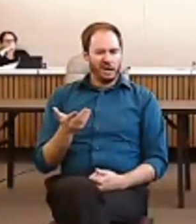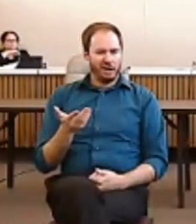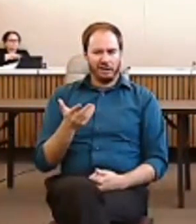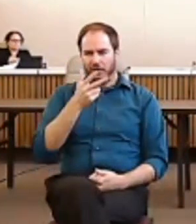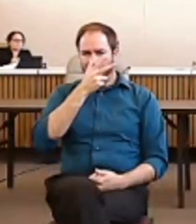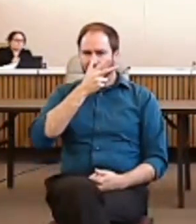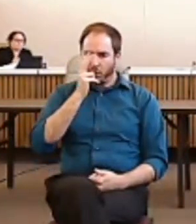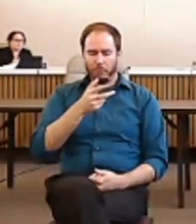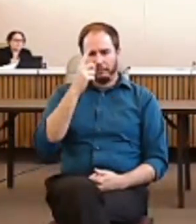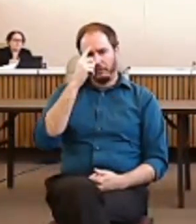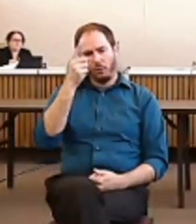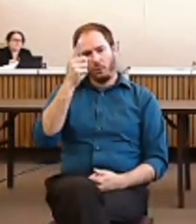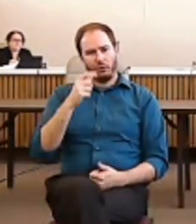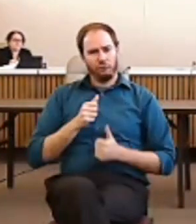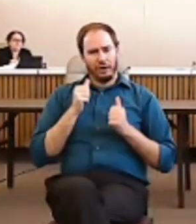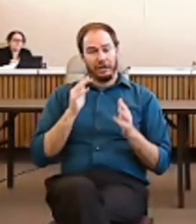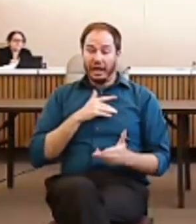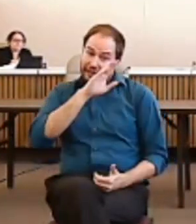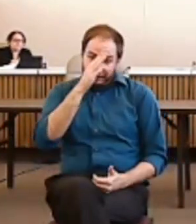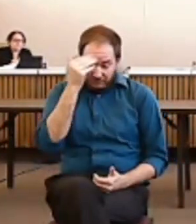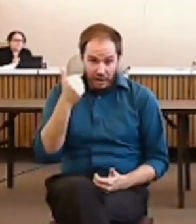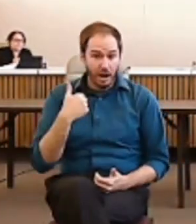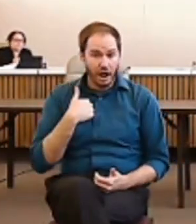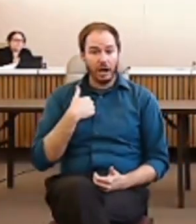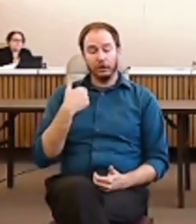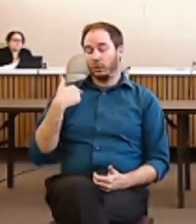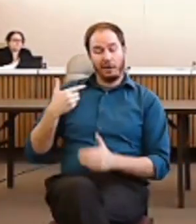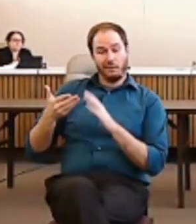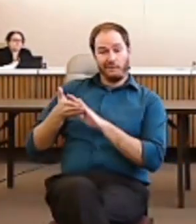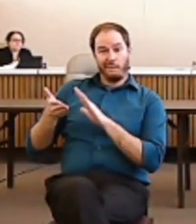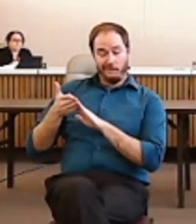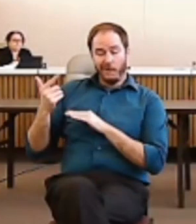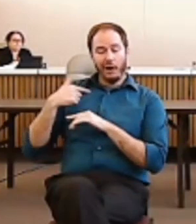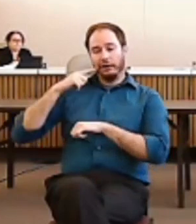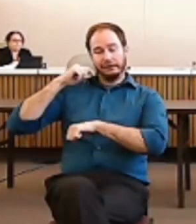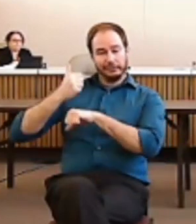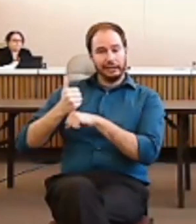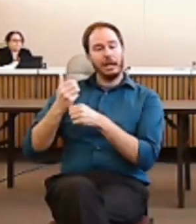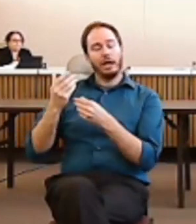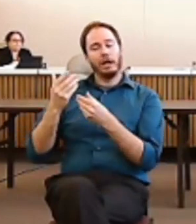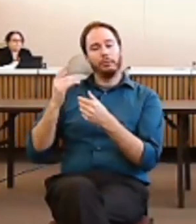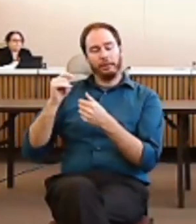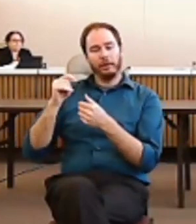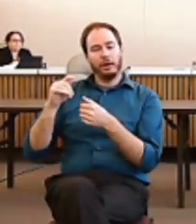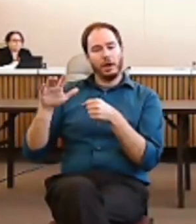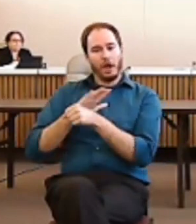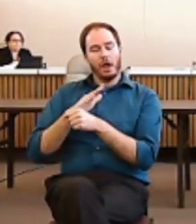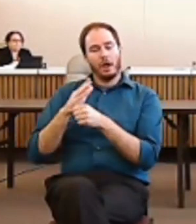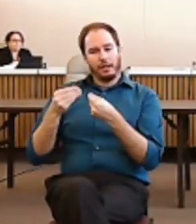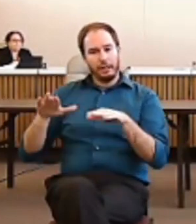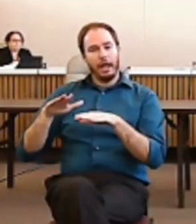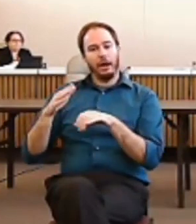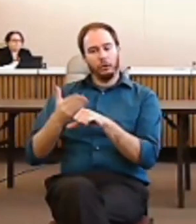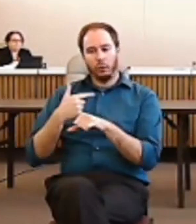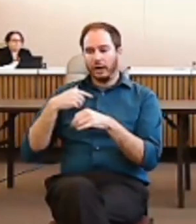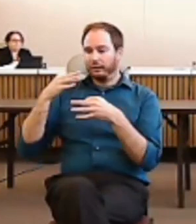was horrible for those residents. I never forgot that. So when I was in office and we were putting together the comprehensive land use plan, we introduced this